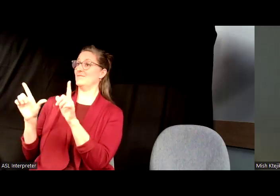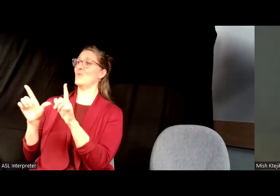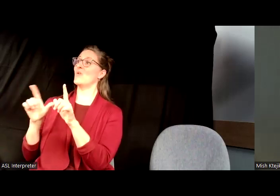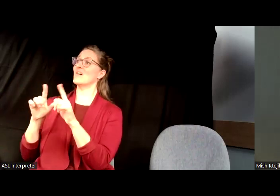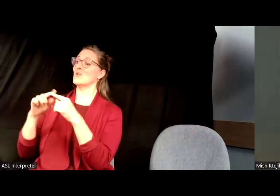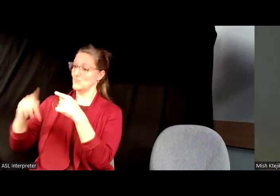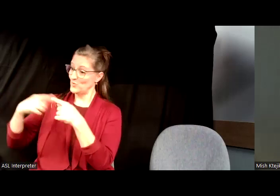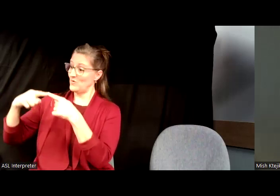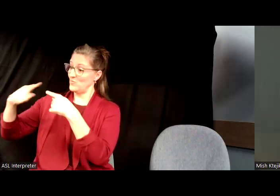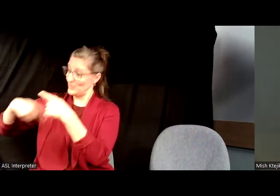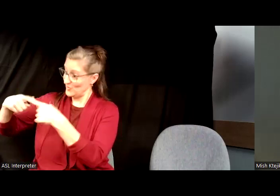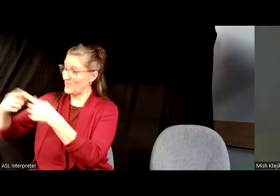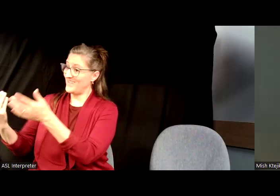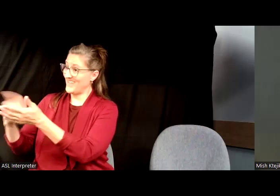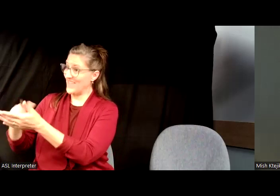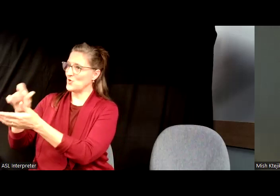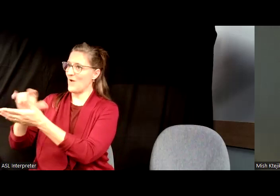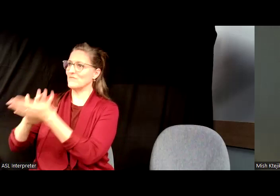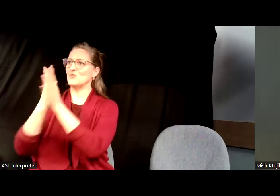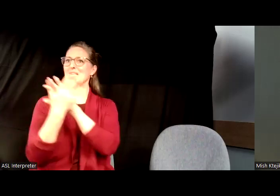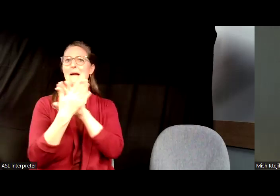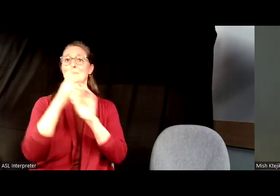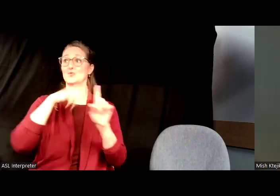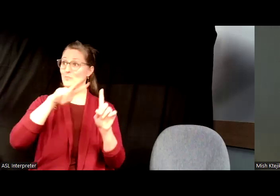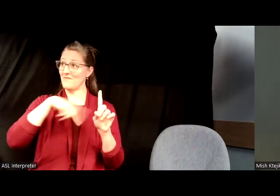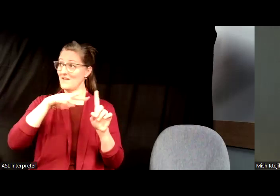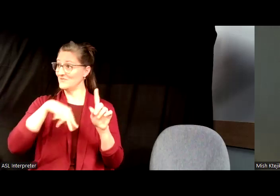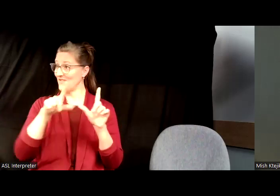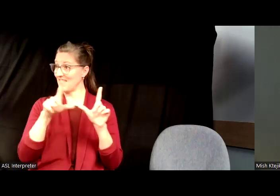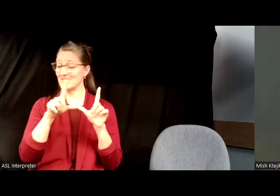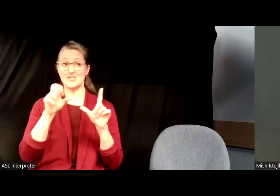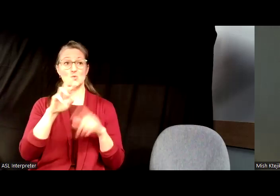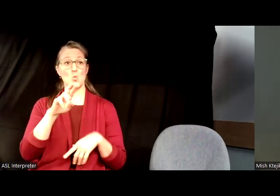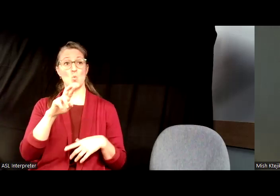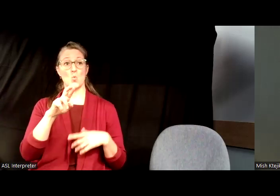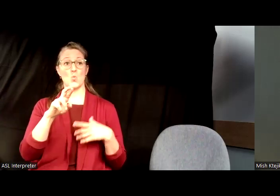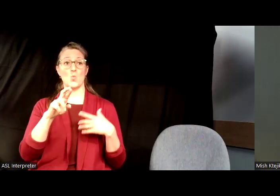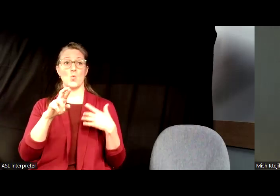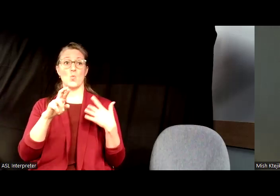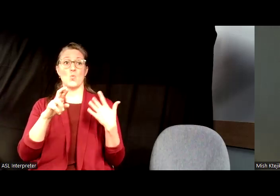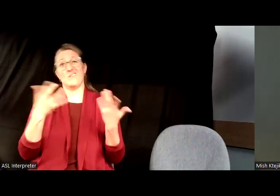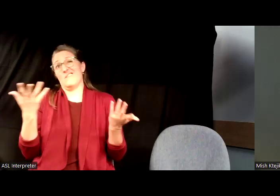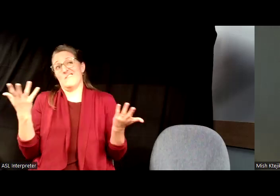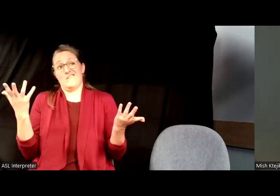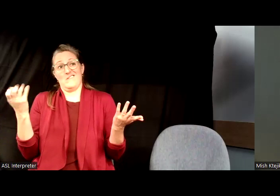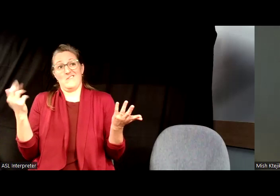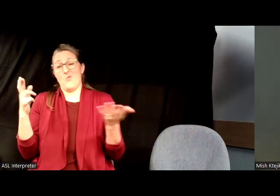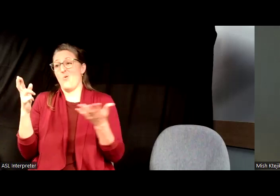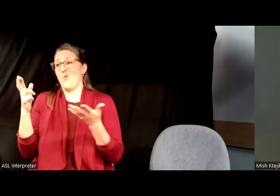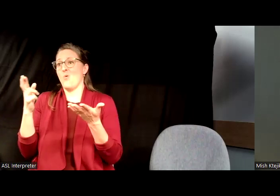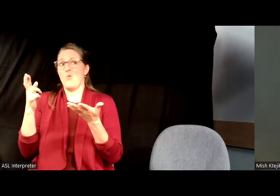gotta either be a supervisory license holder, or you could, or you could get an